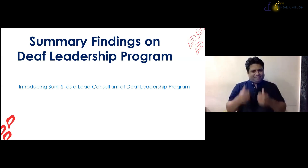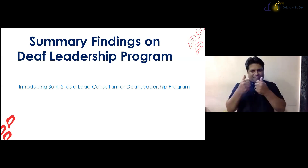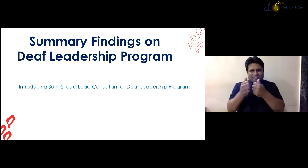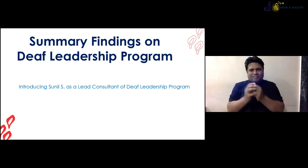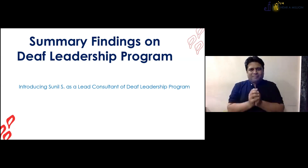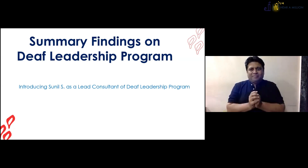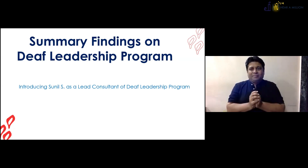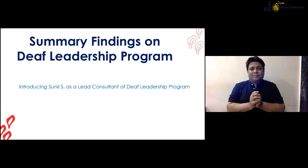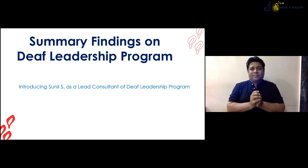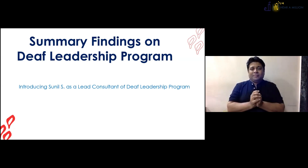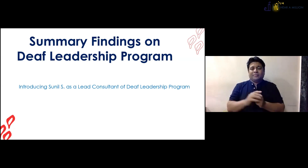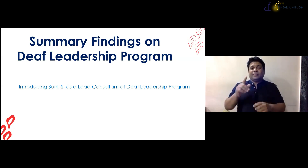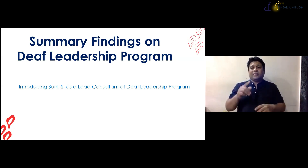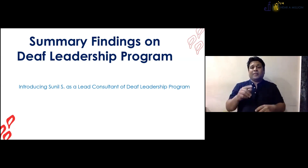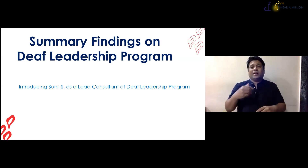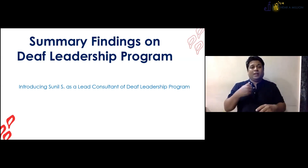Okay, so